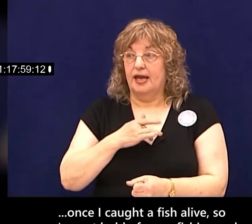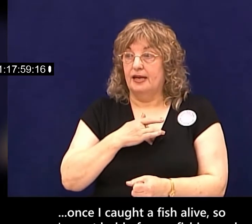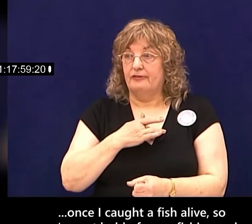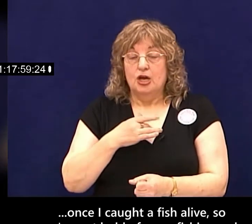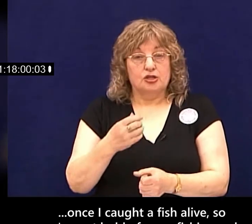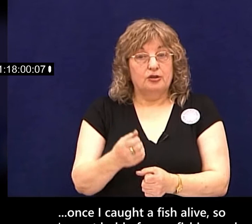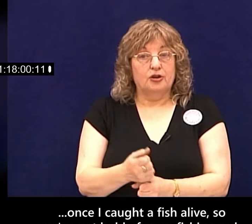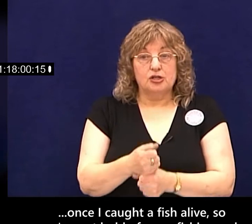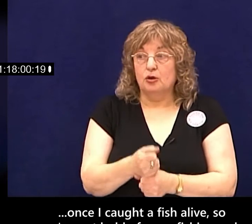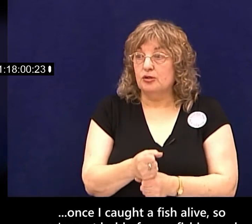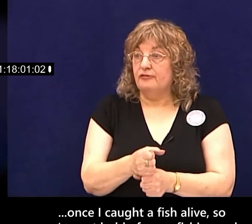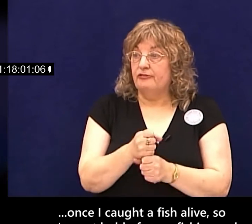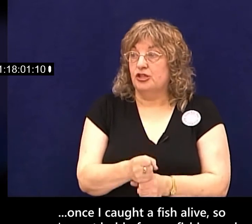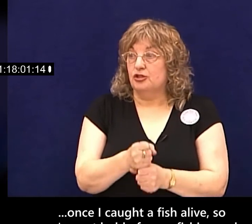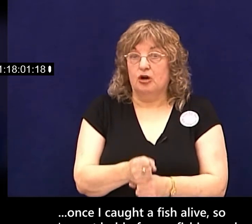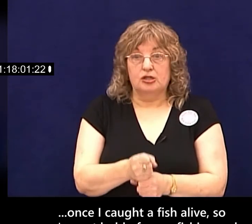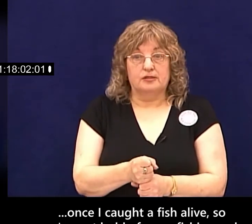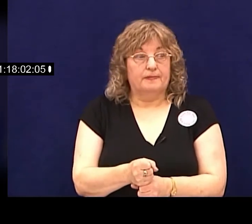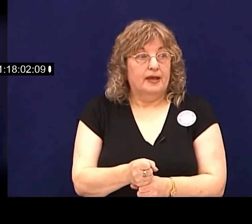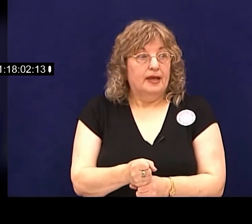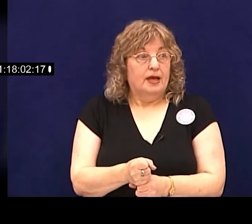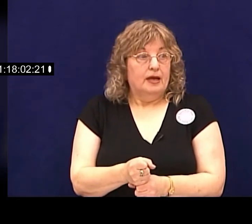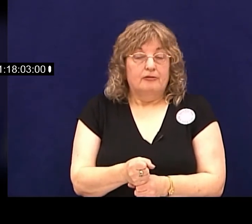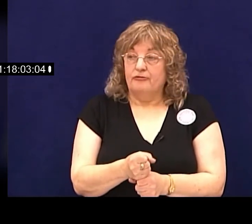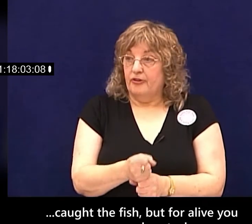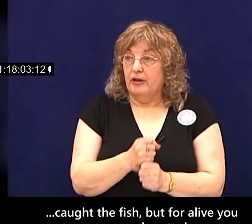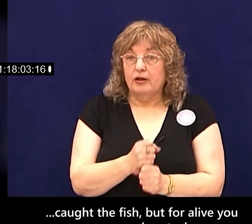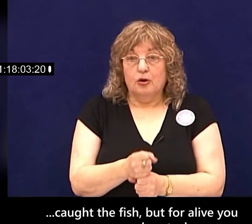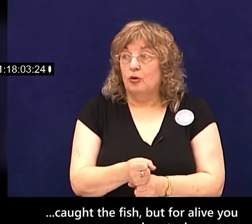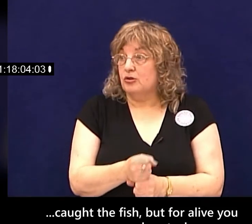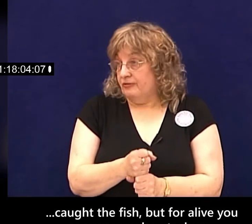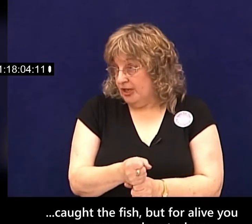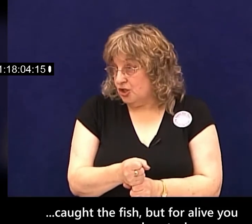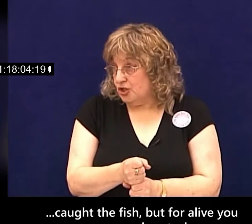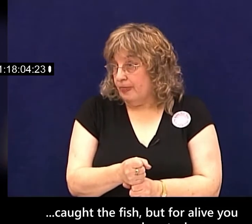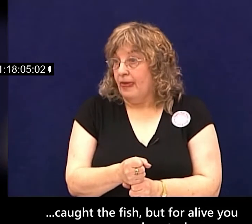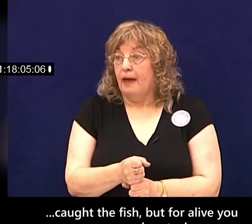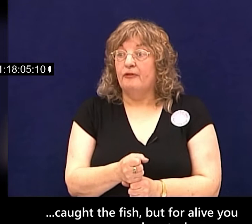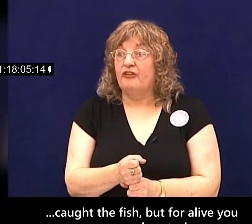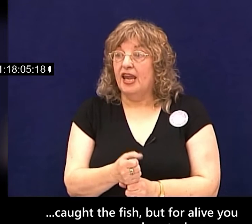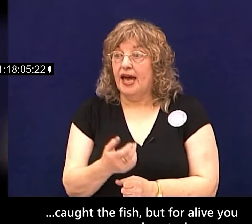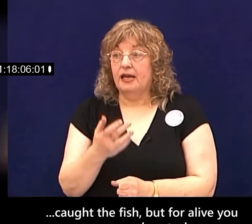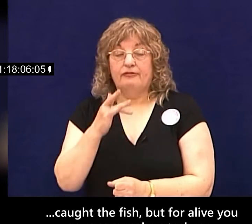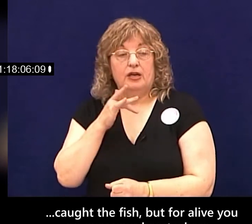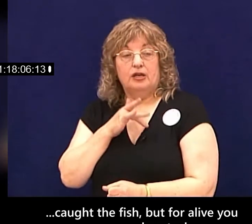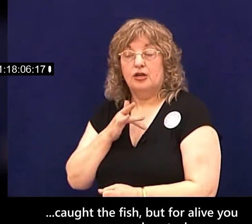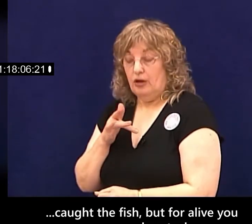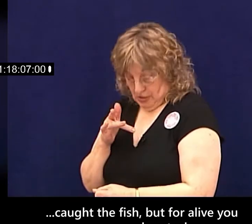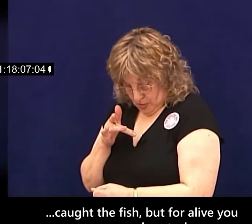alive. So you've got hold of your fishing rod for caught the fish, but for alive, you go over